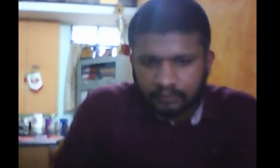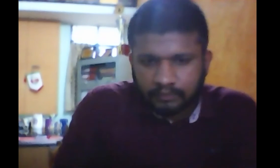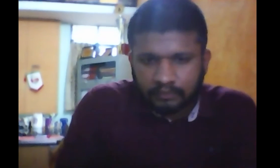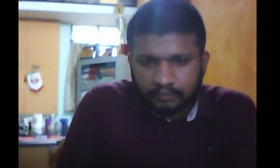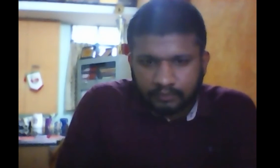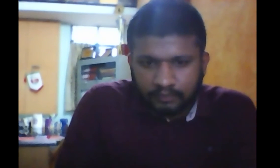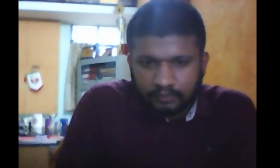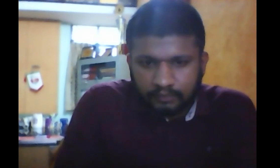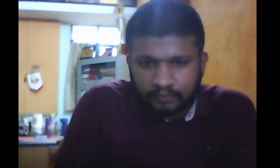Nishita.